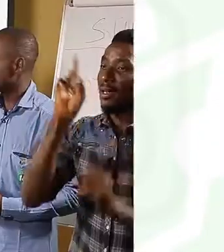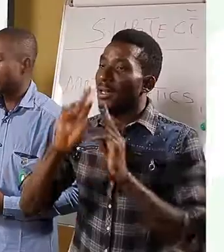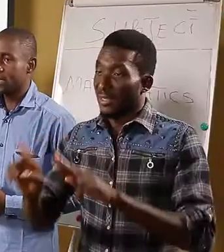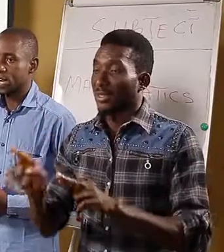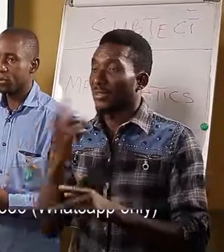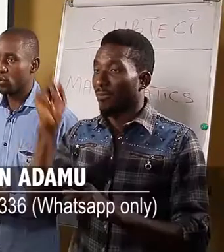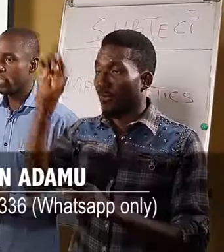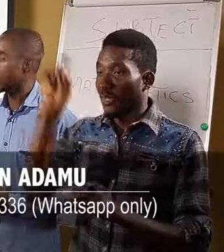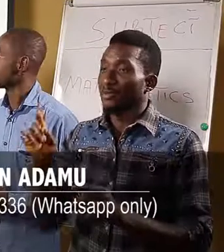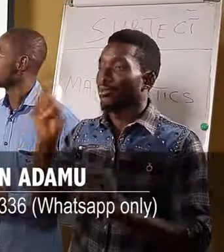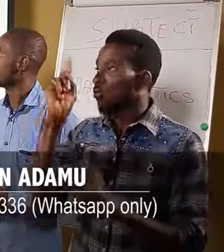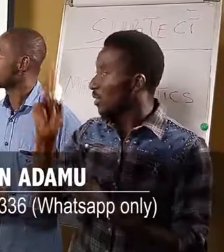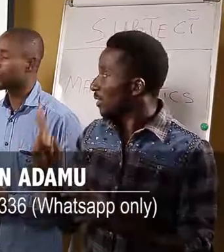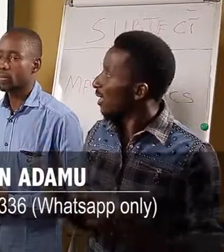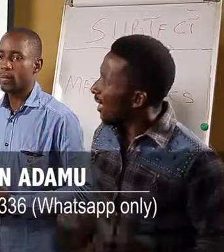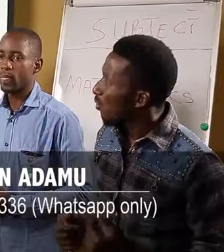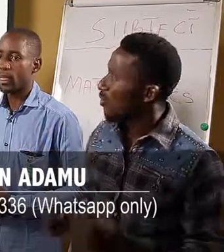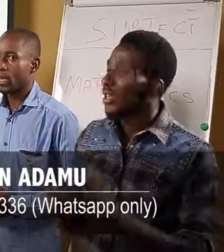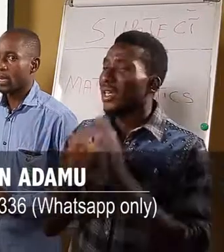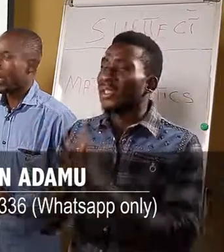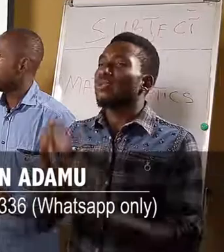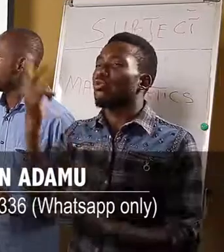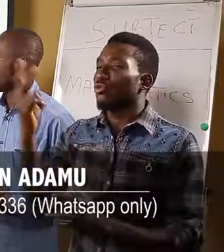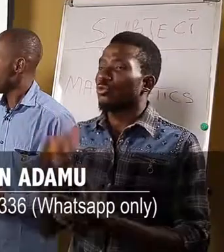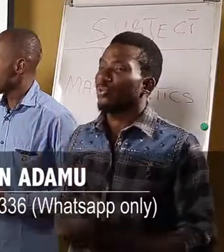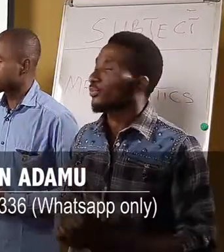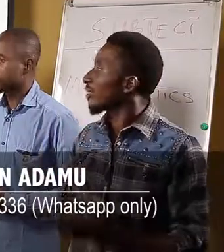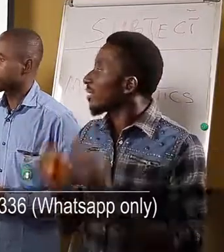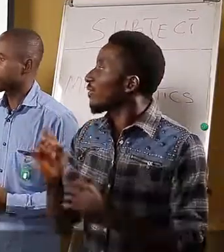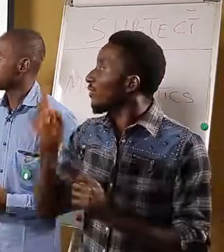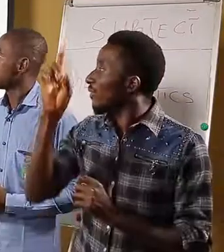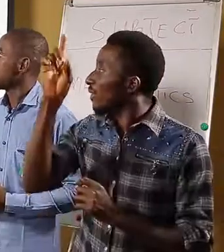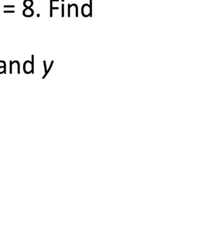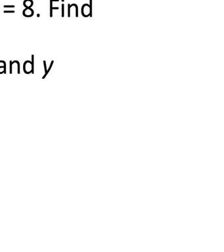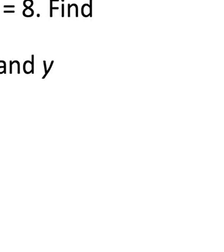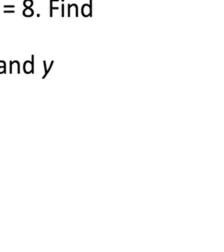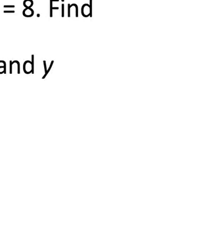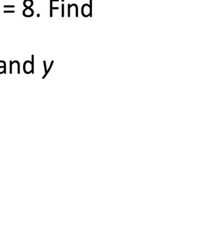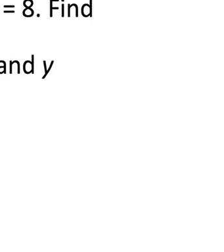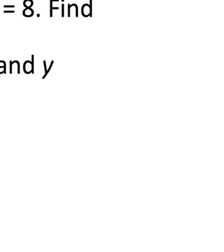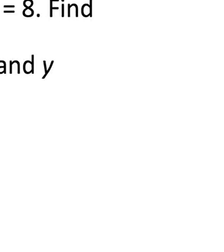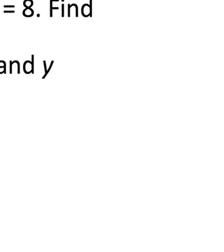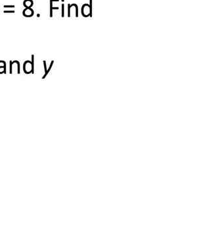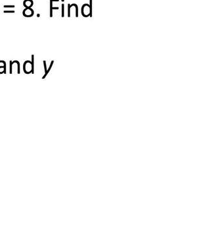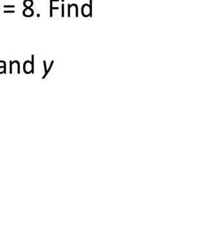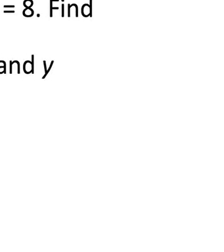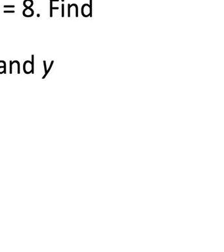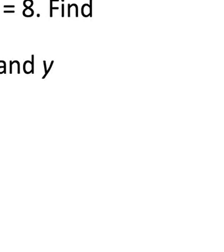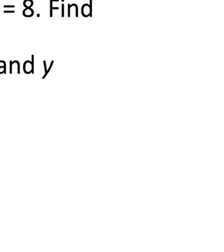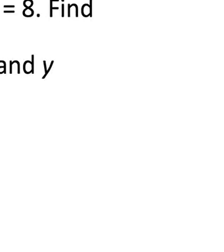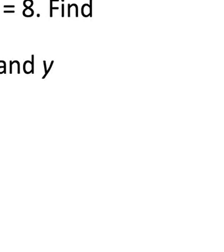let's see the second example, which is example 2. If x is directly